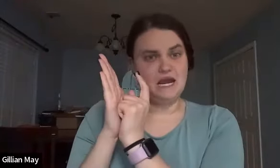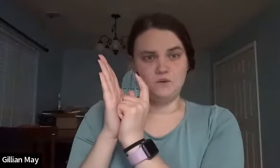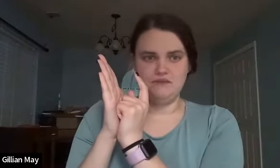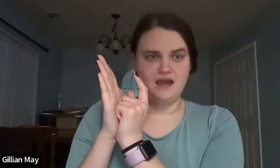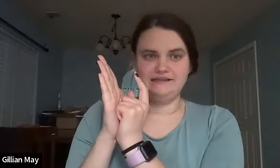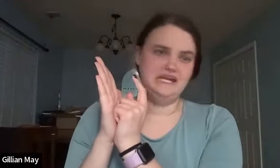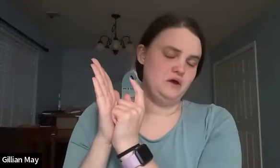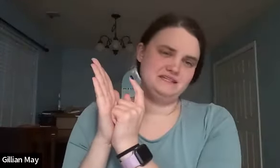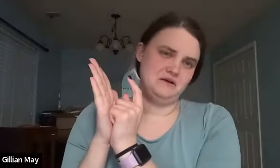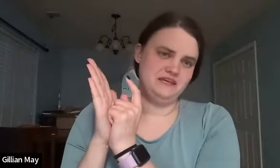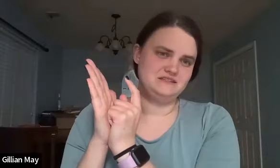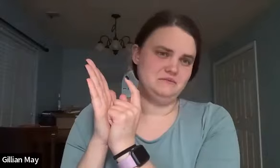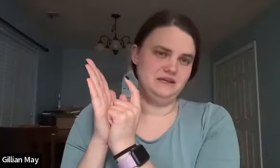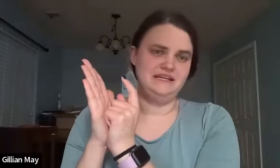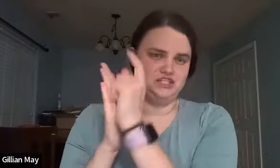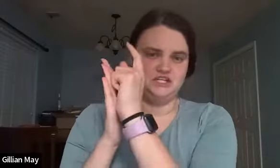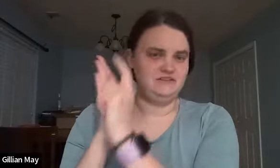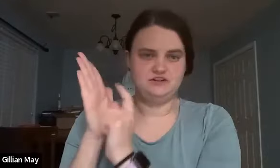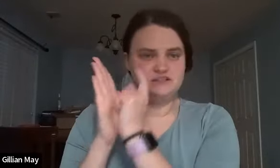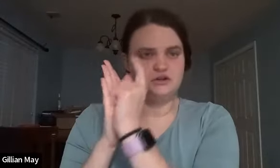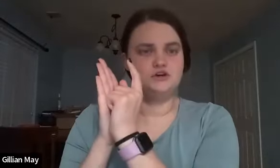hour back. No, that's not what that's going to mean. It's just they're still going to know you're